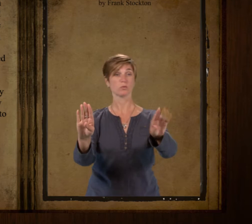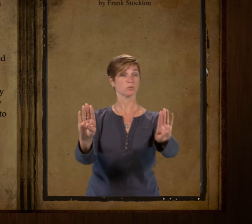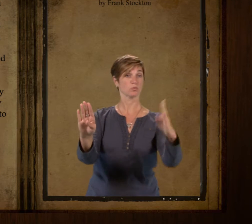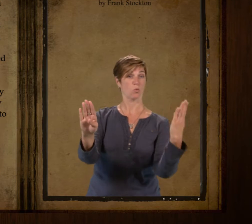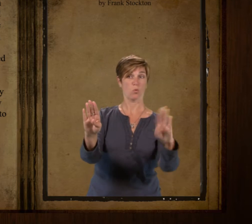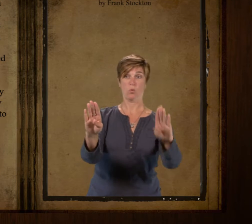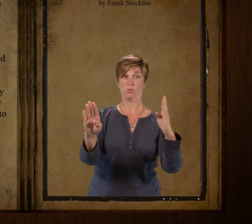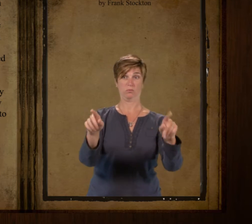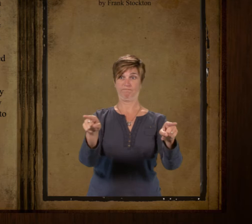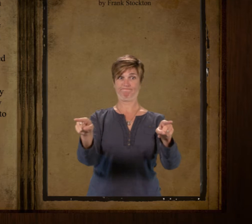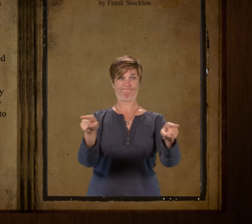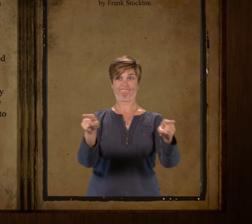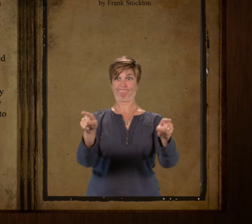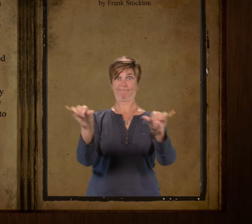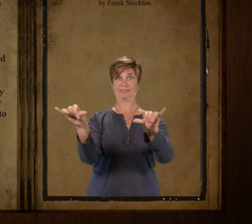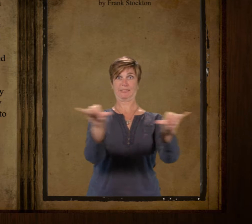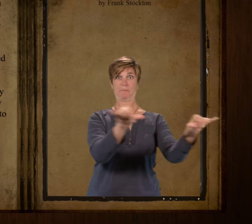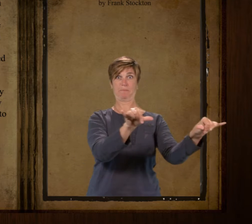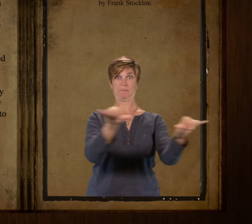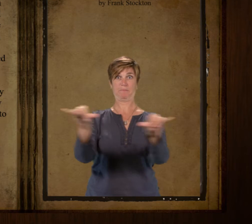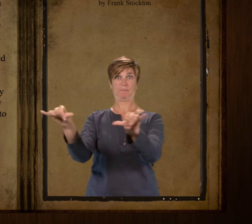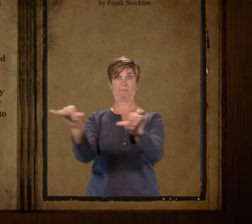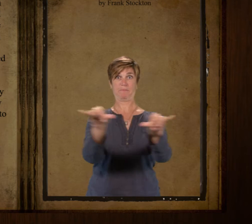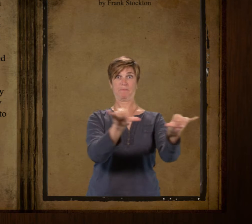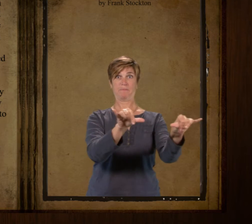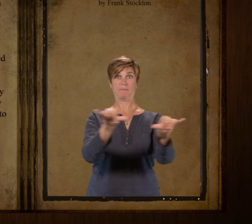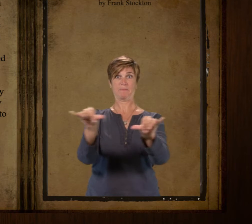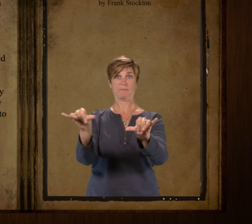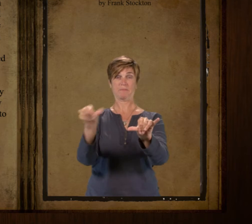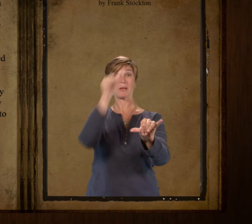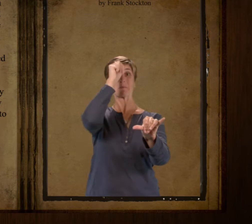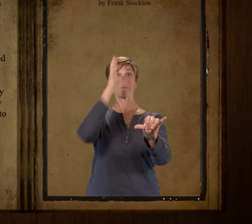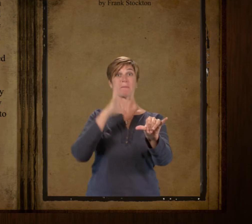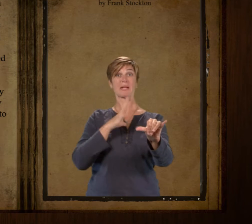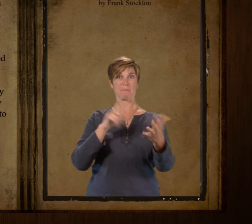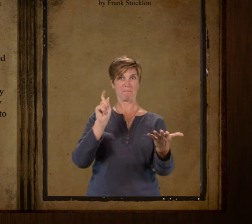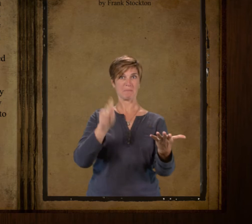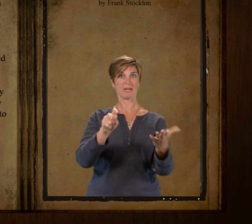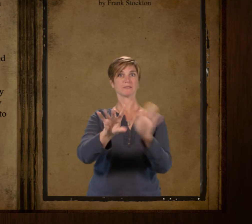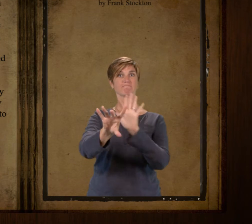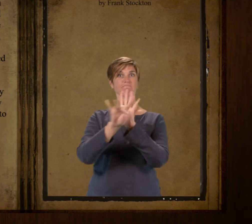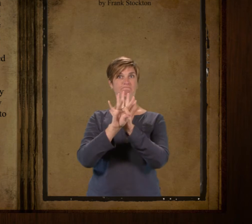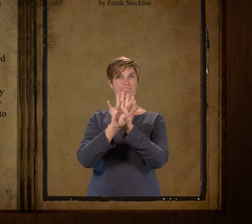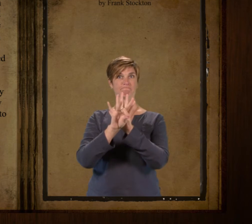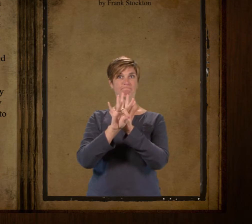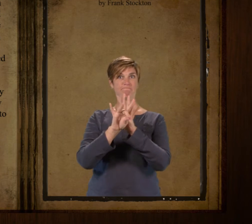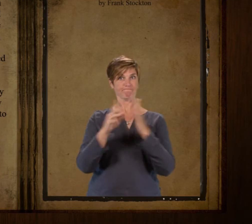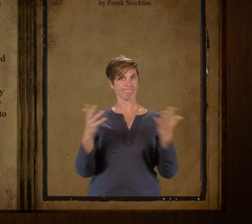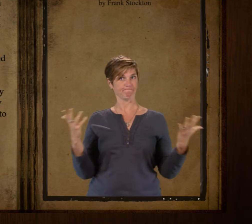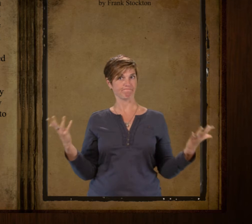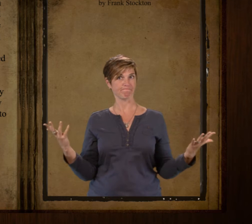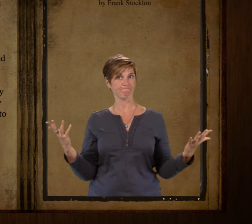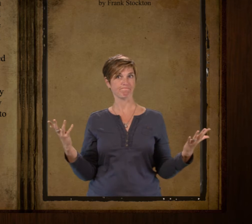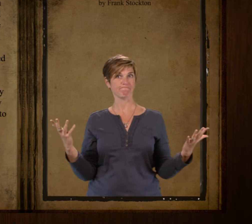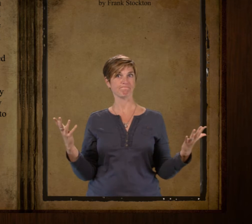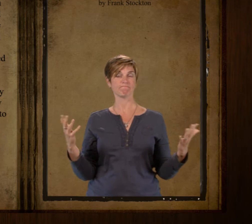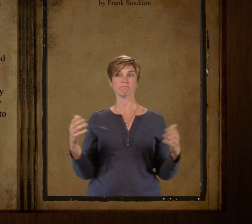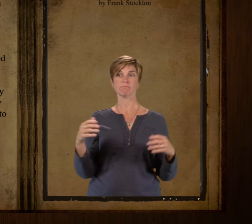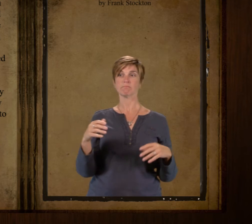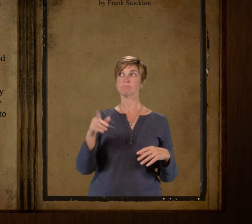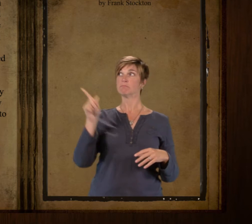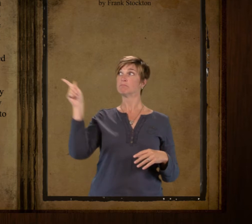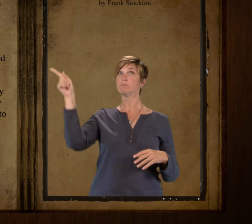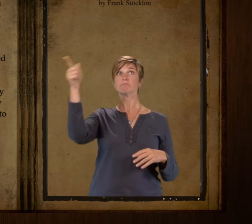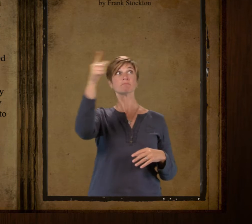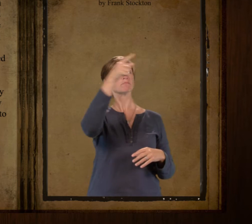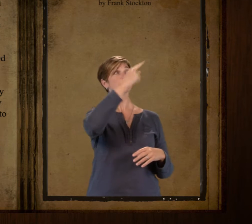and side by side. It was the duty and the privilege of the person on trial to walk directly